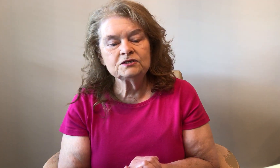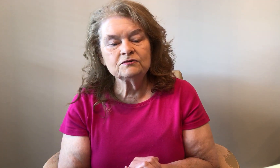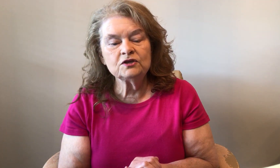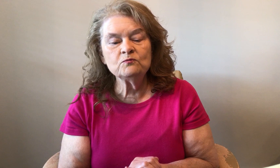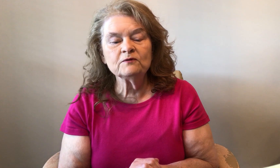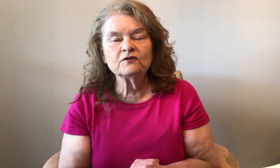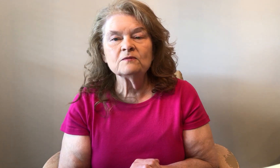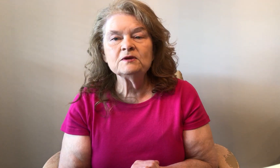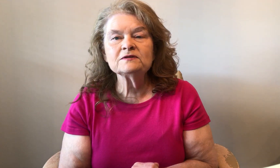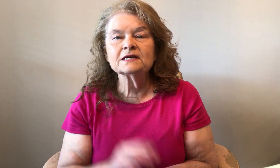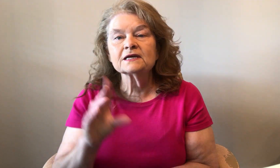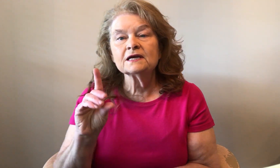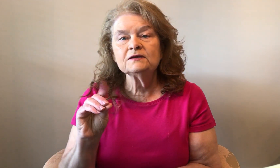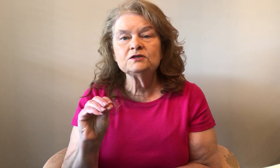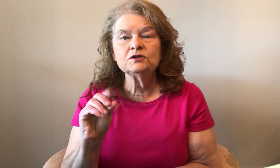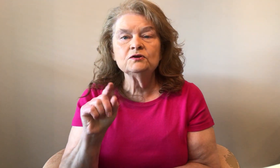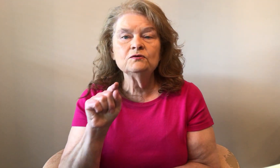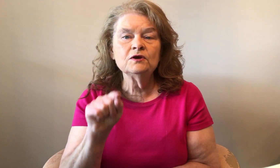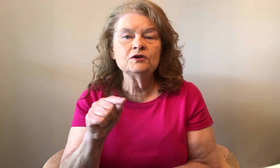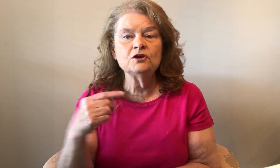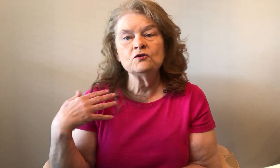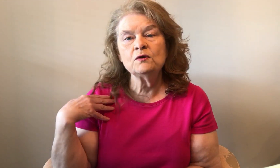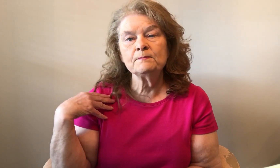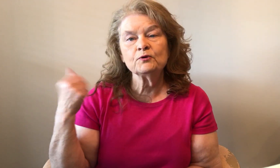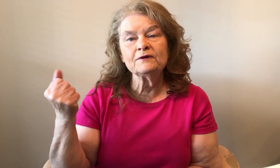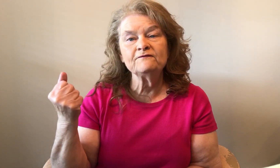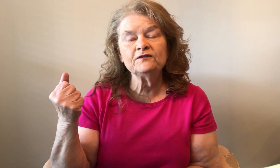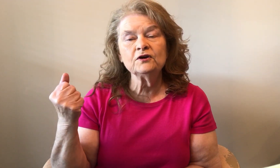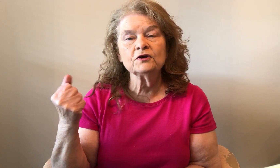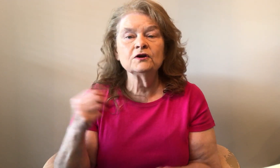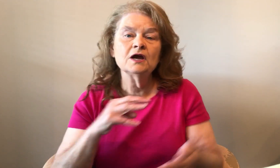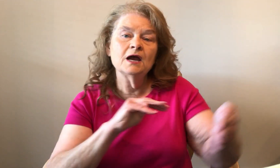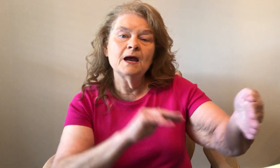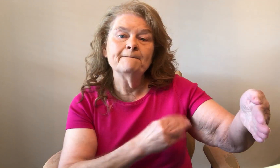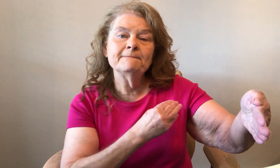you prefer music? Do you prefer